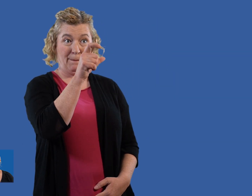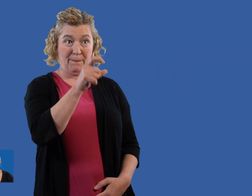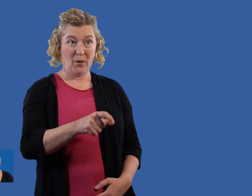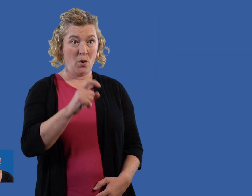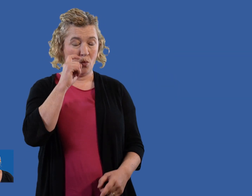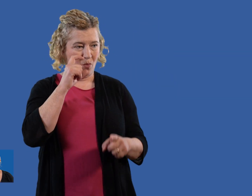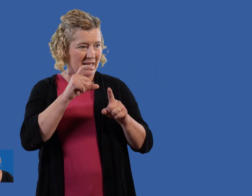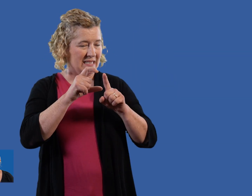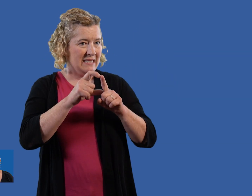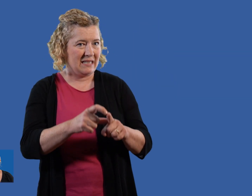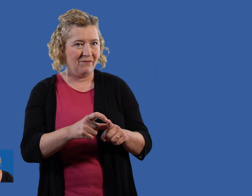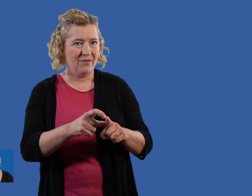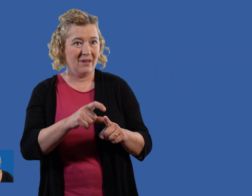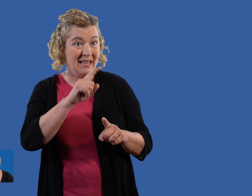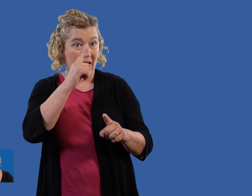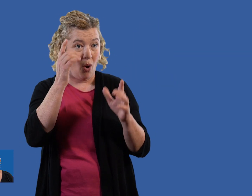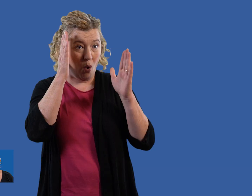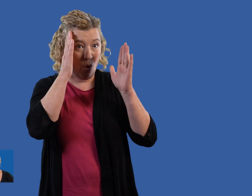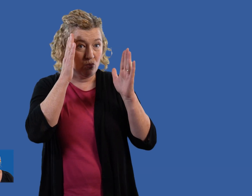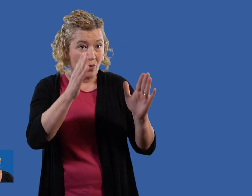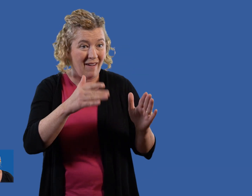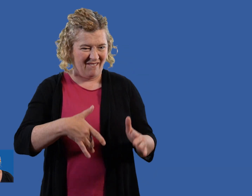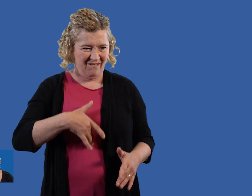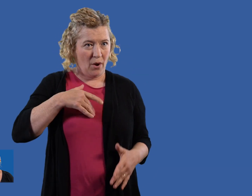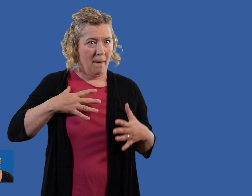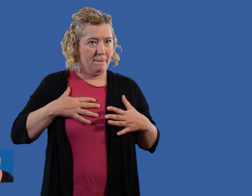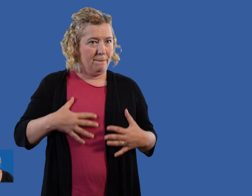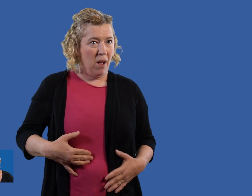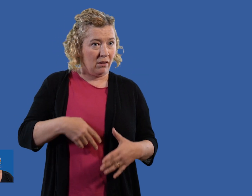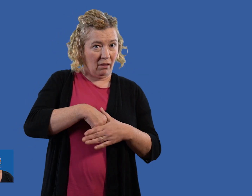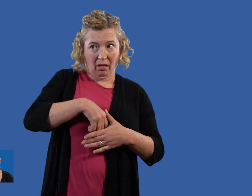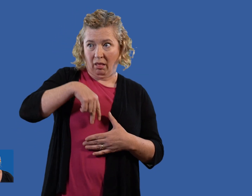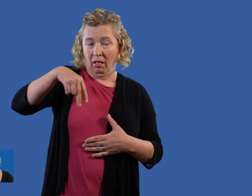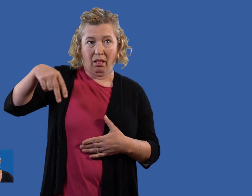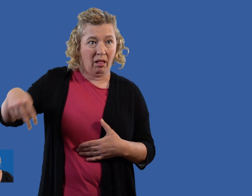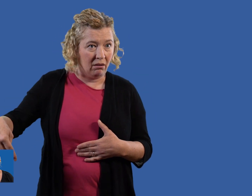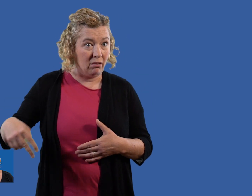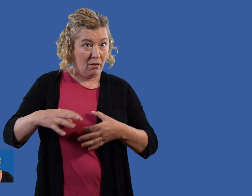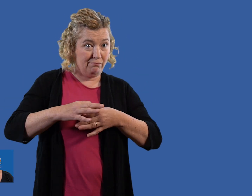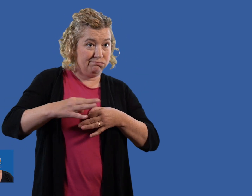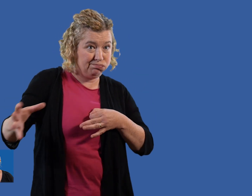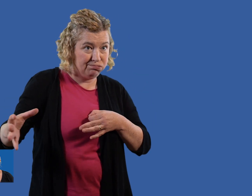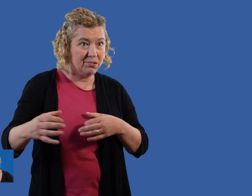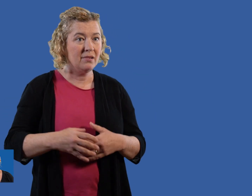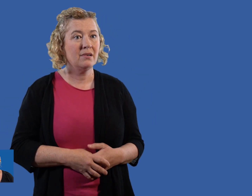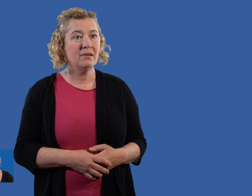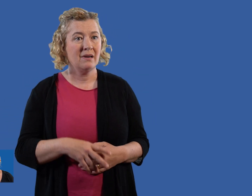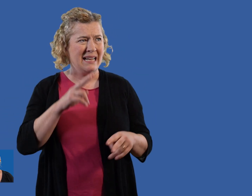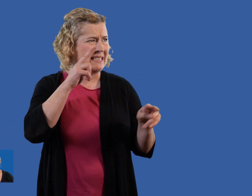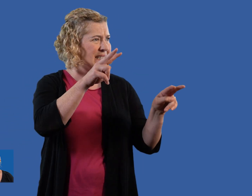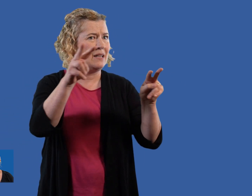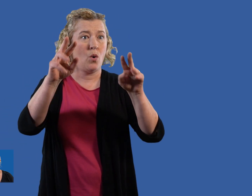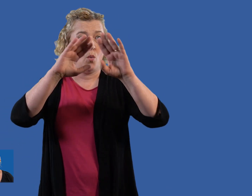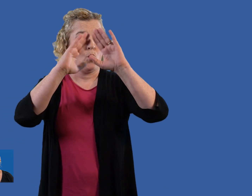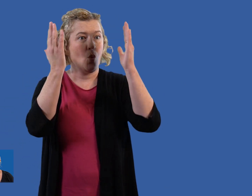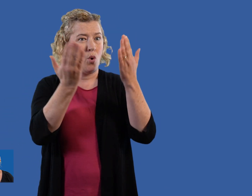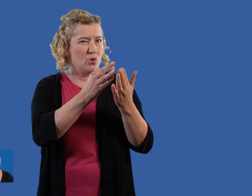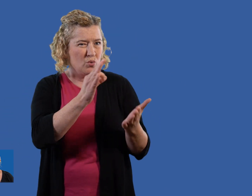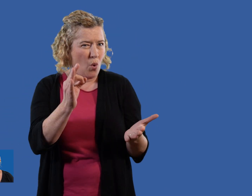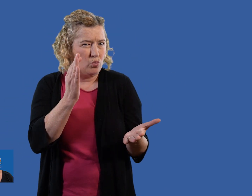Well, they may experience difficulty concentrating, feel detached from their body, experience the world as